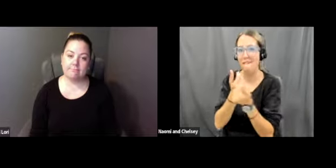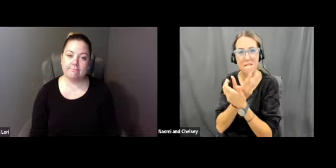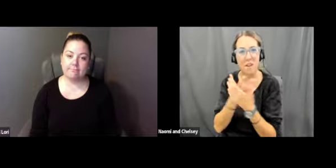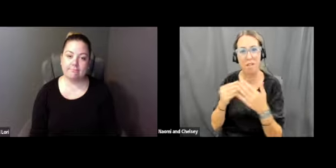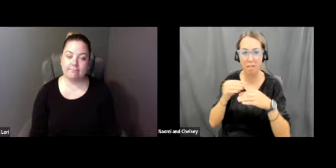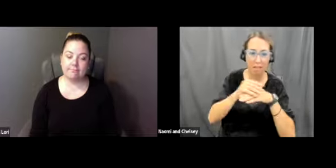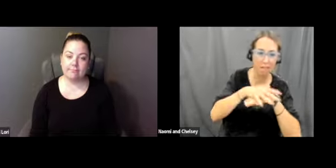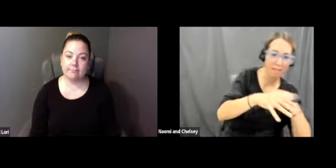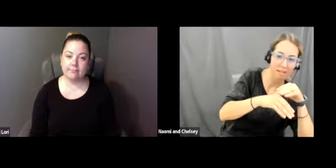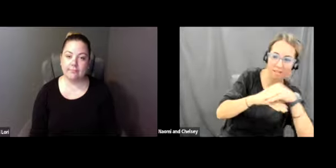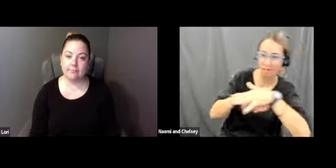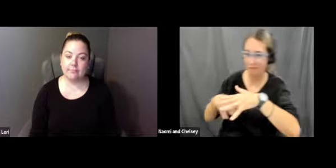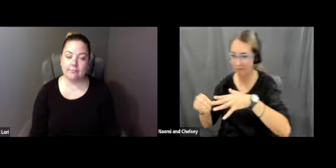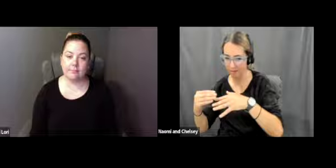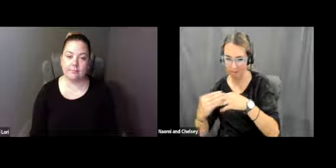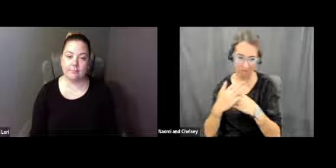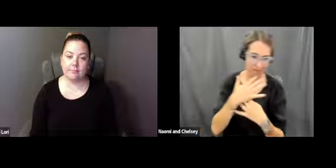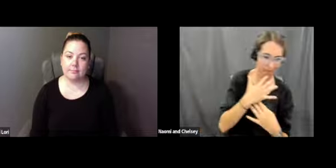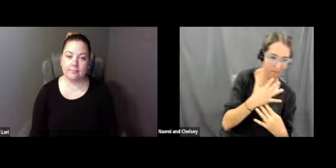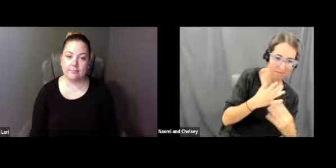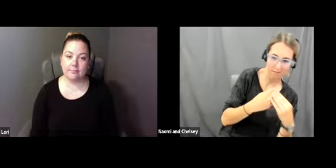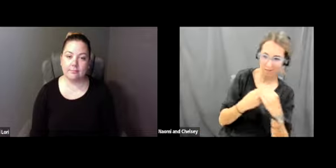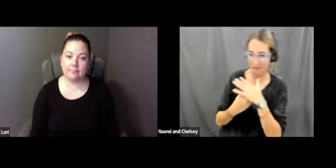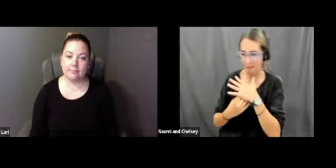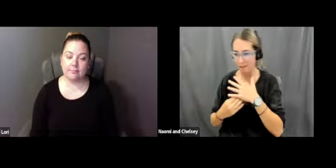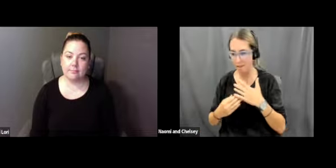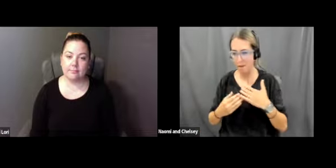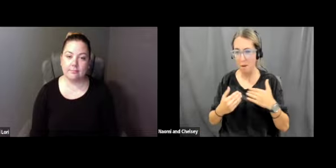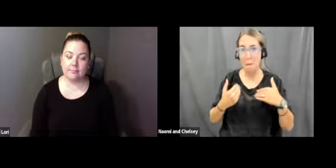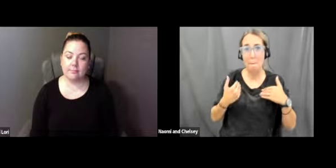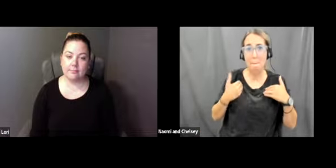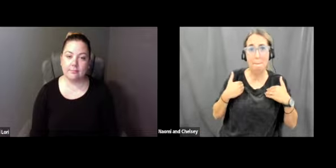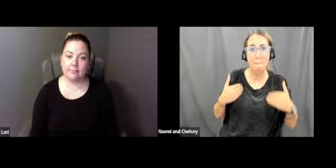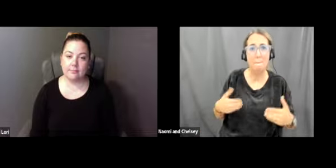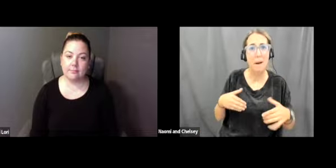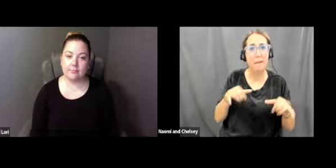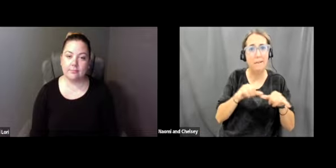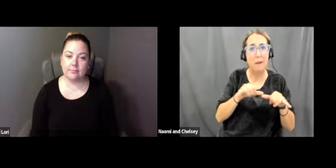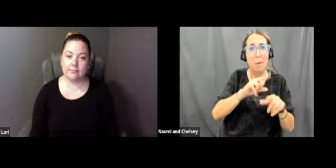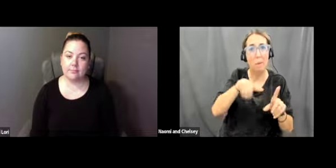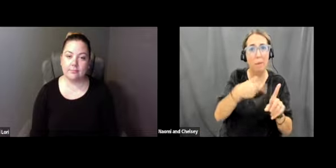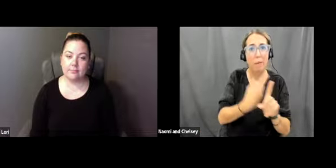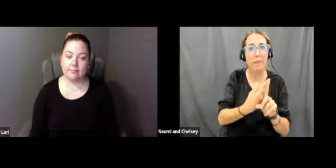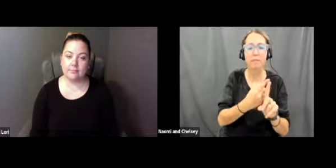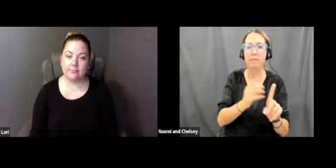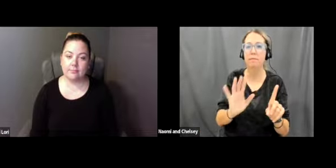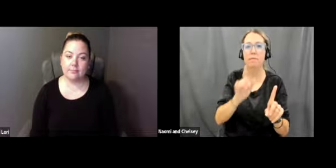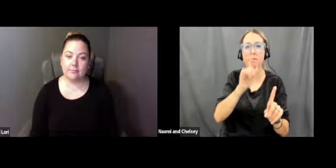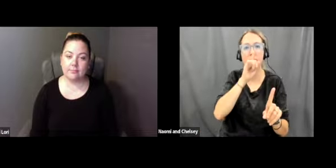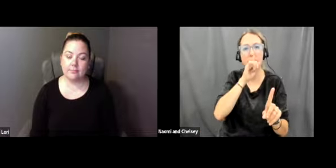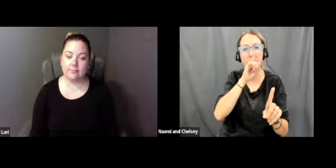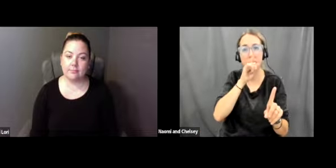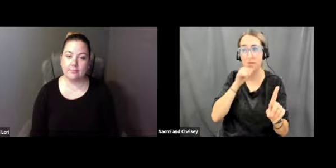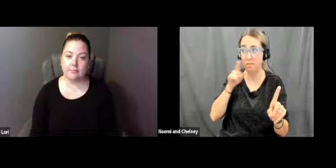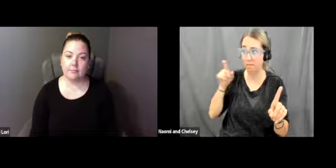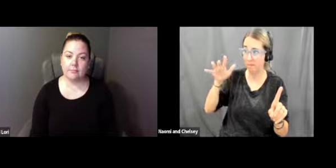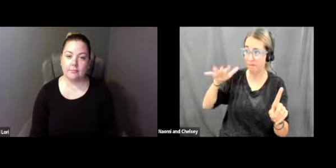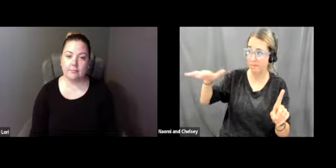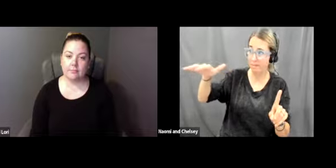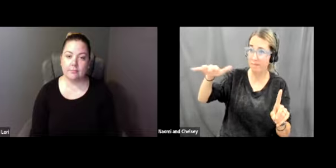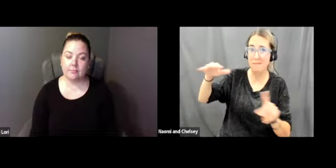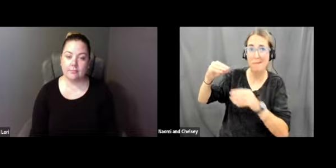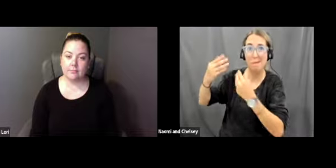just about body size, it's about kind of like dominant culture and all the ways that people